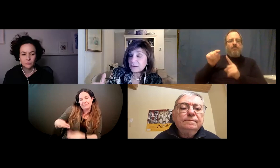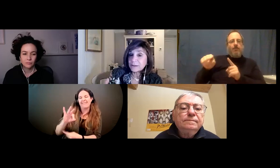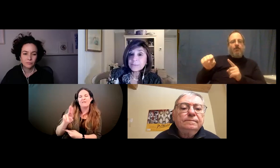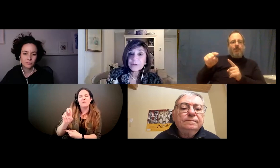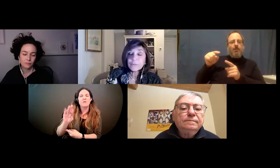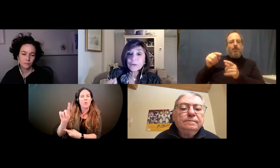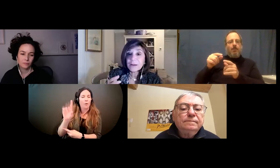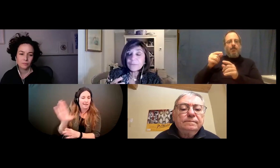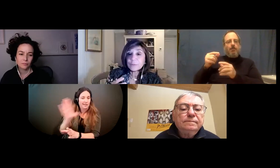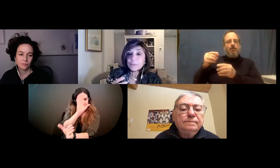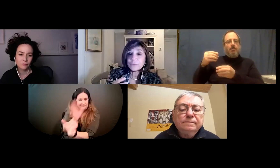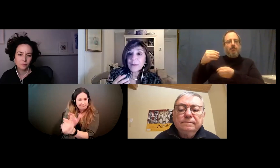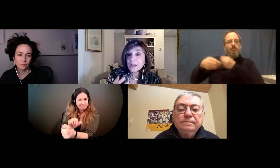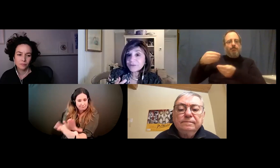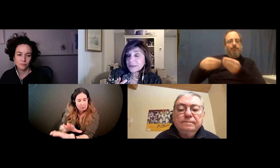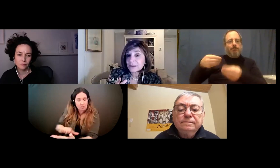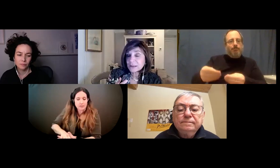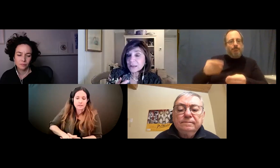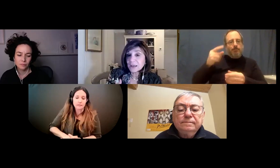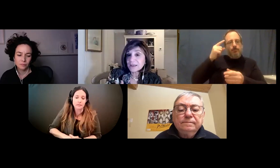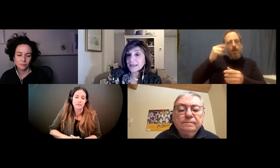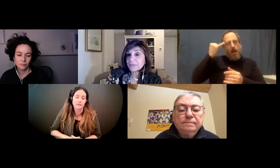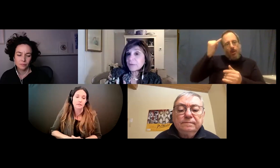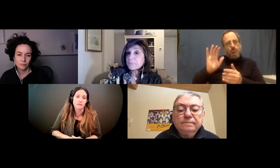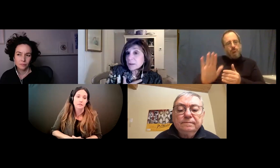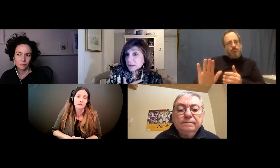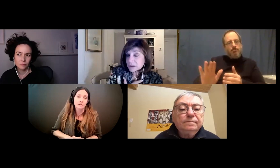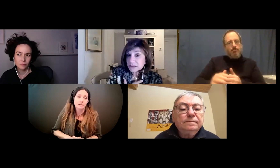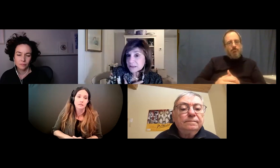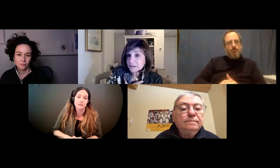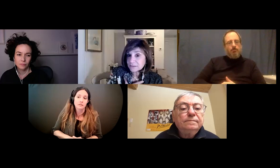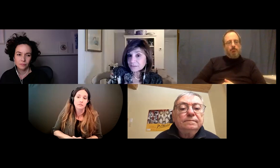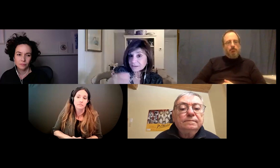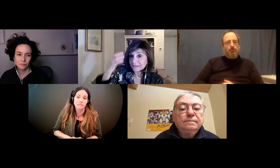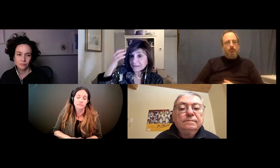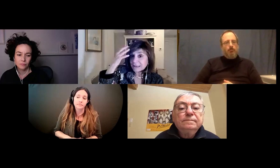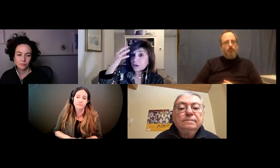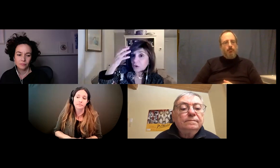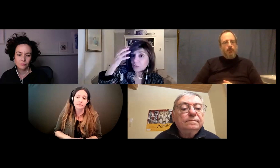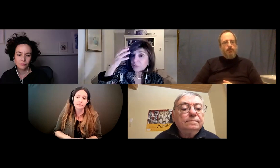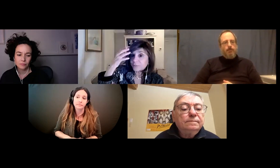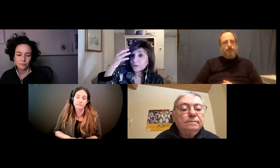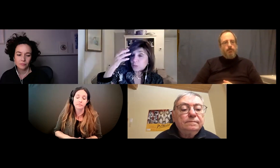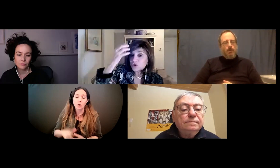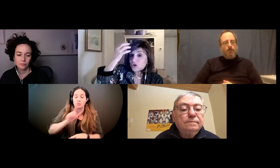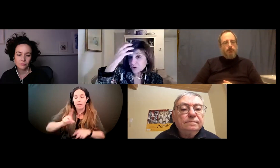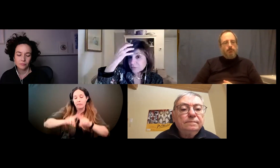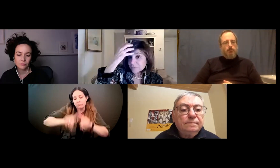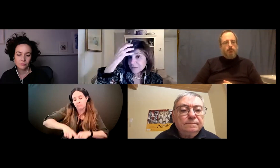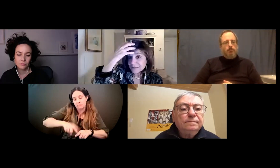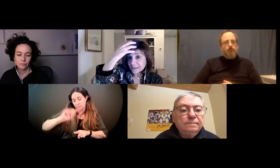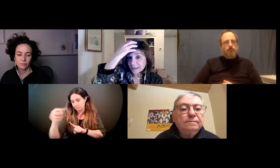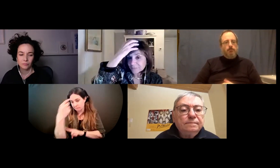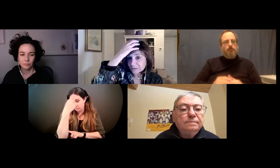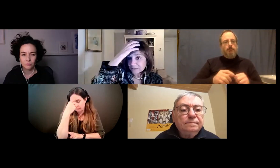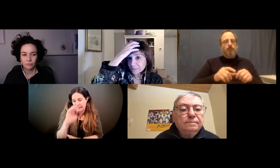America, for positing a kind of homunculus in the ego, which served